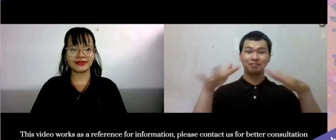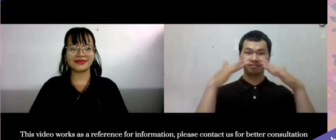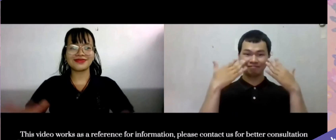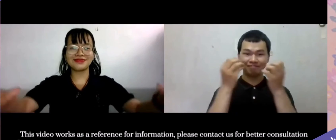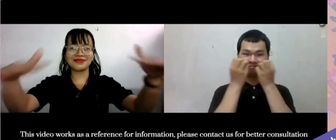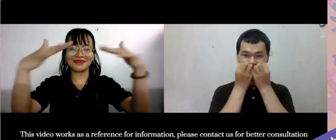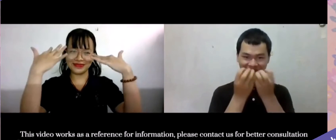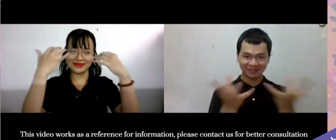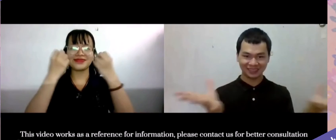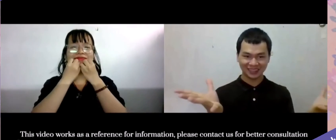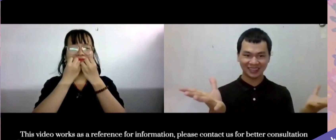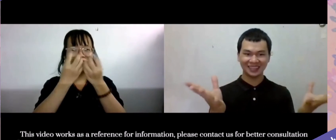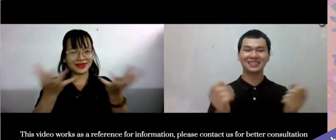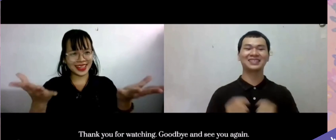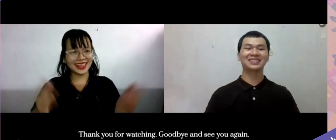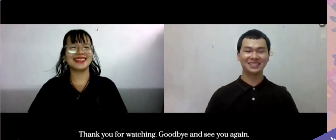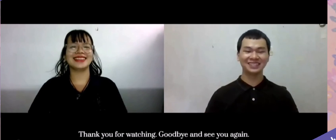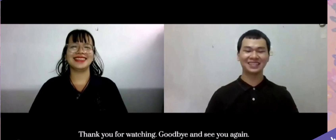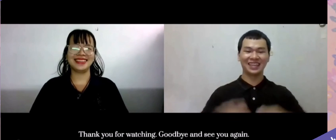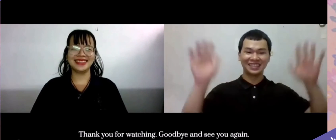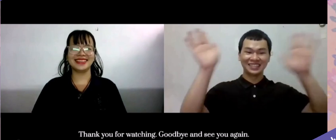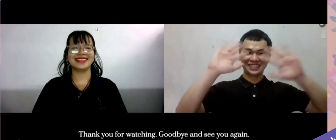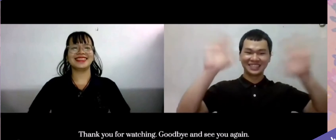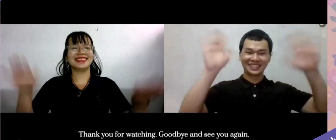If